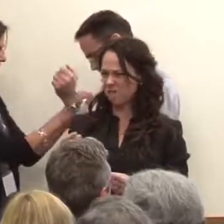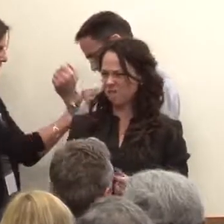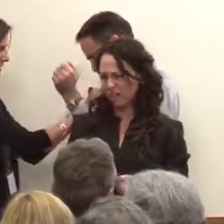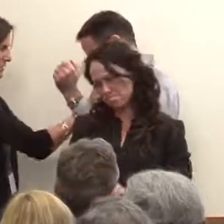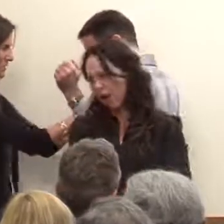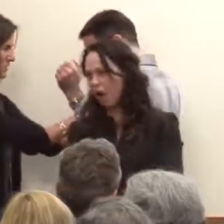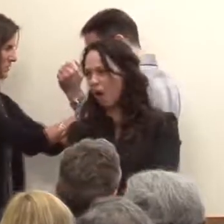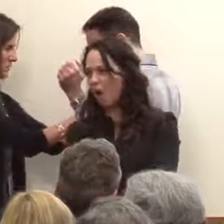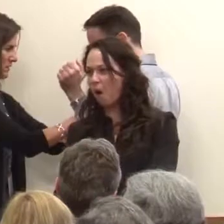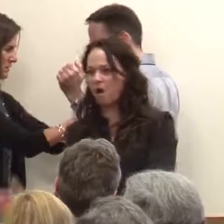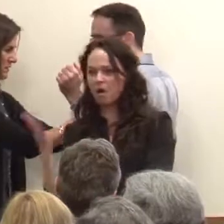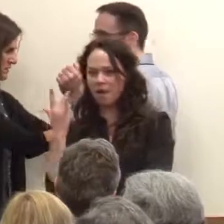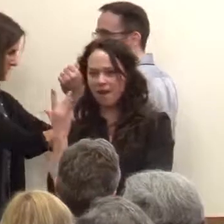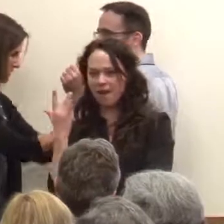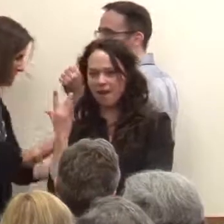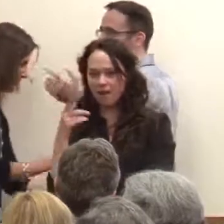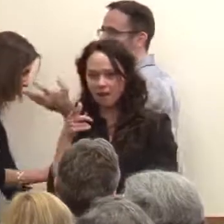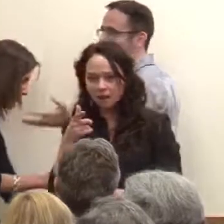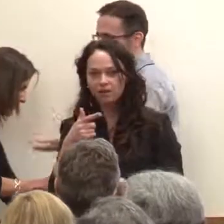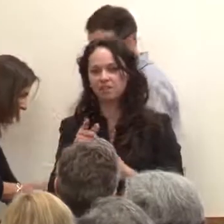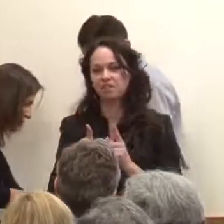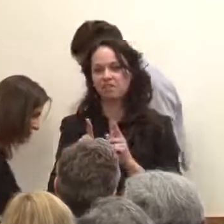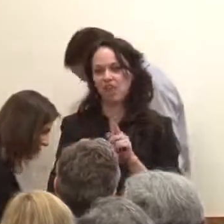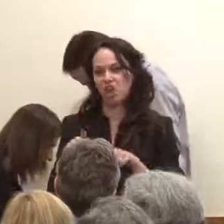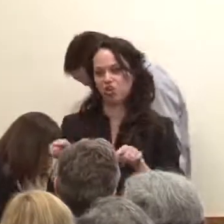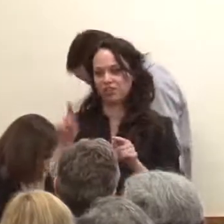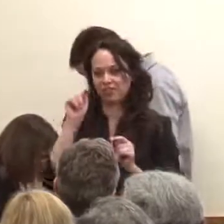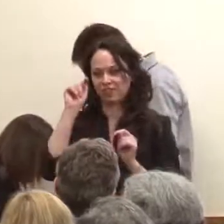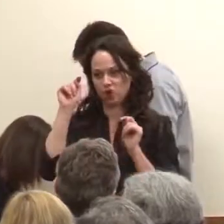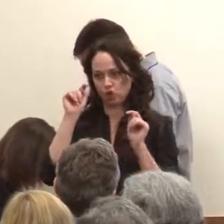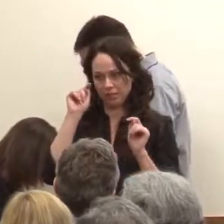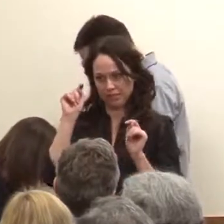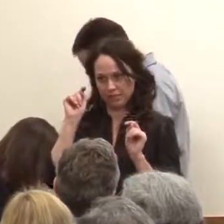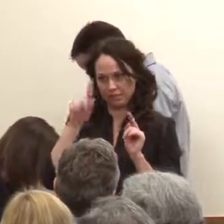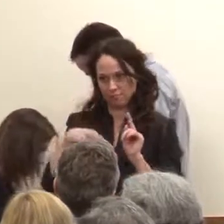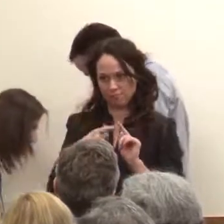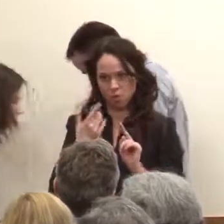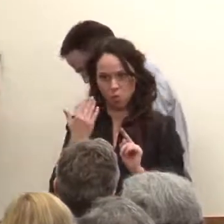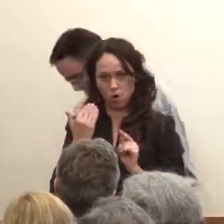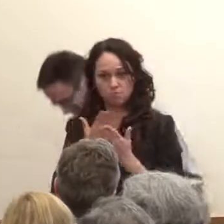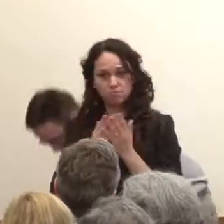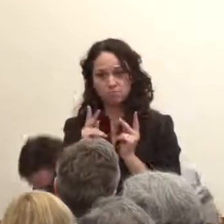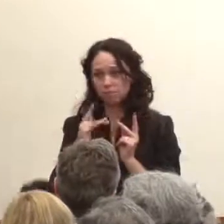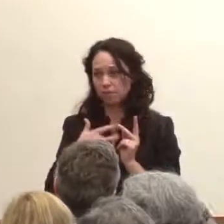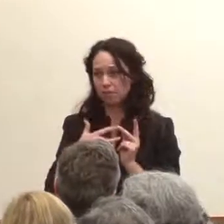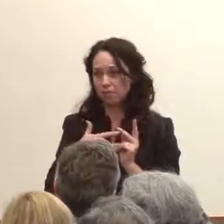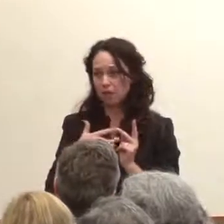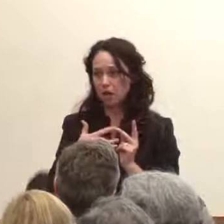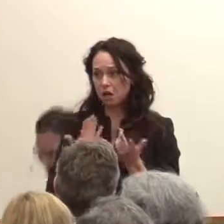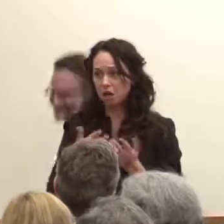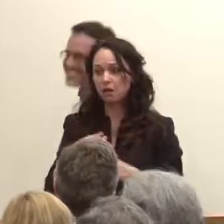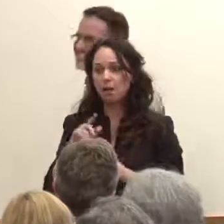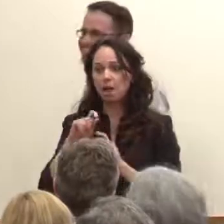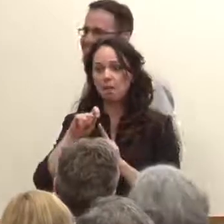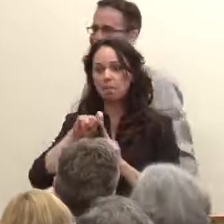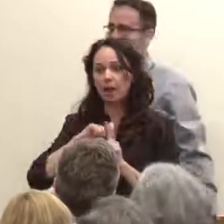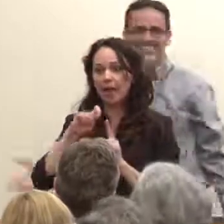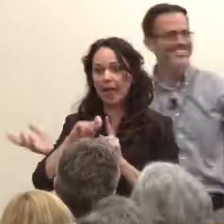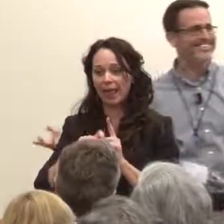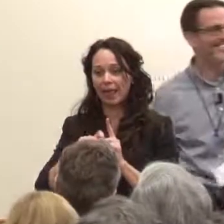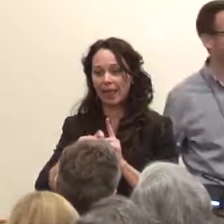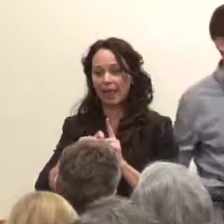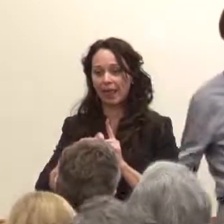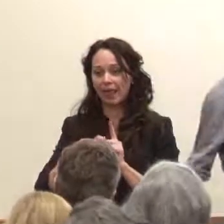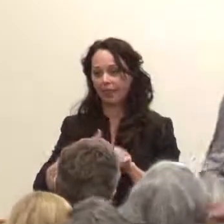quickly? There are various theories as to why. Some people think that it was because of bananas.